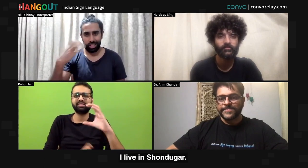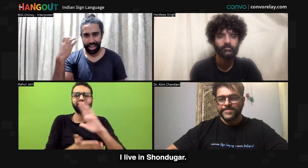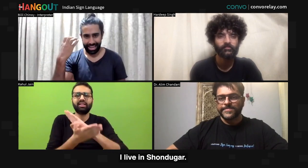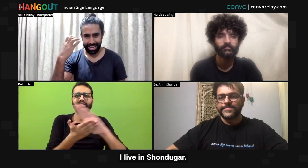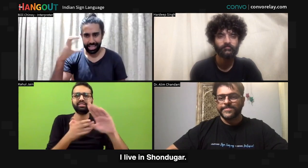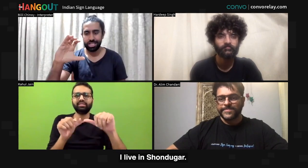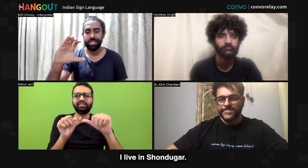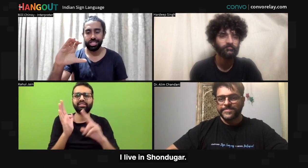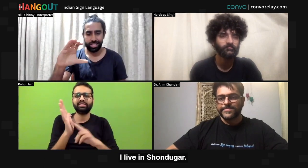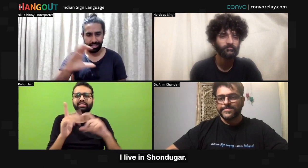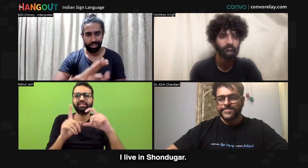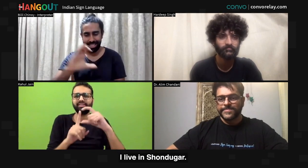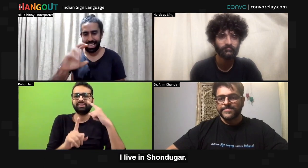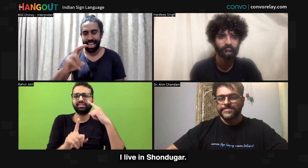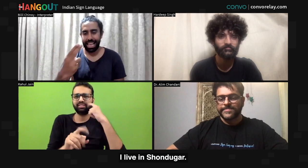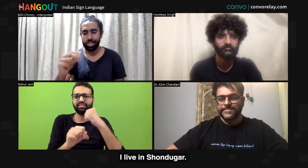live in Chandigarh.